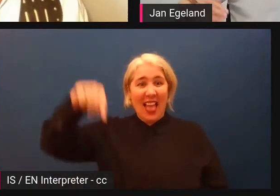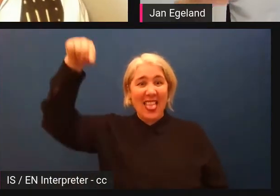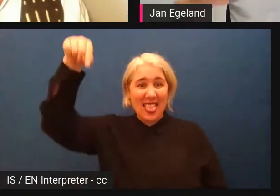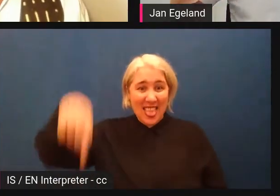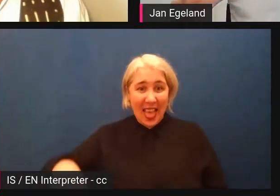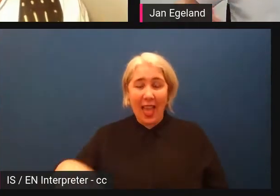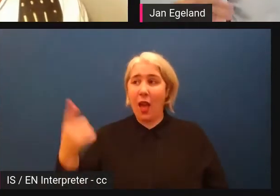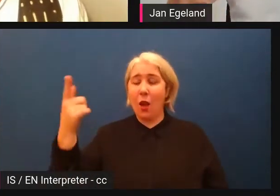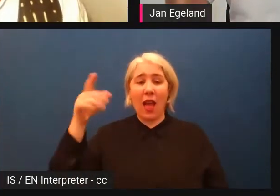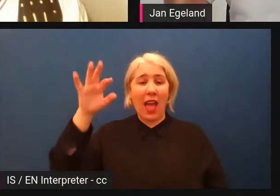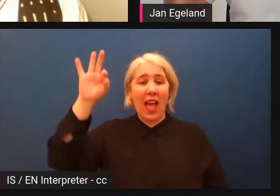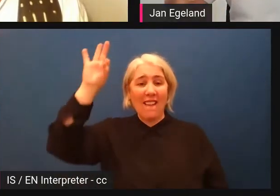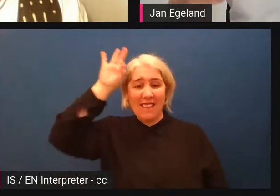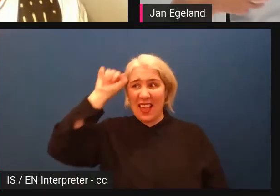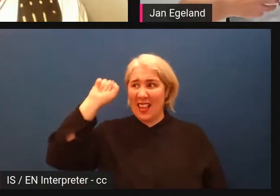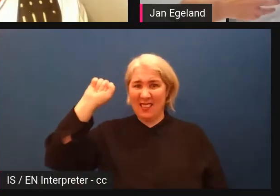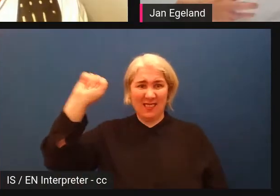and